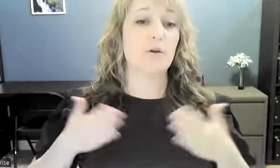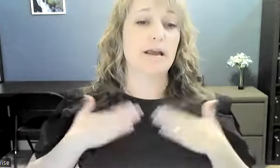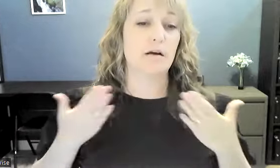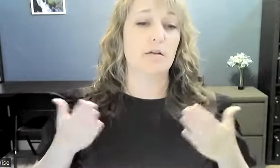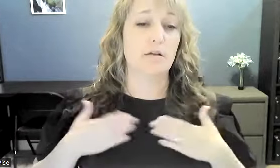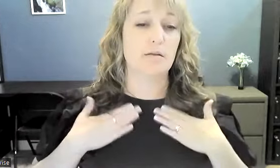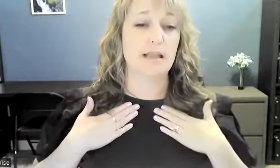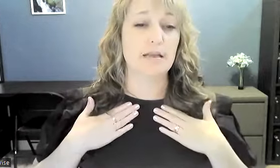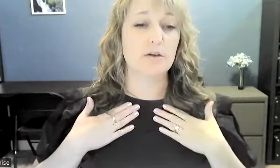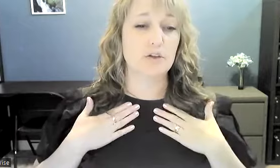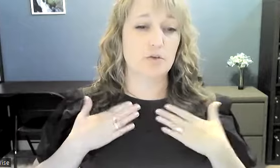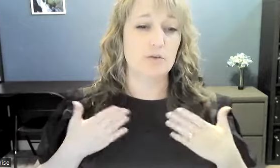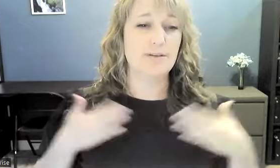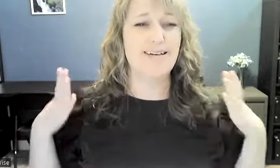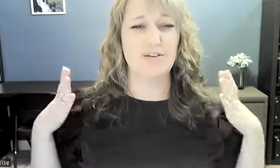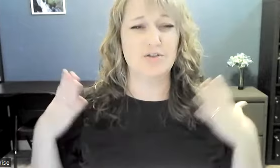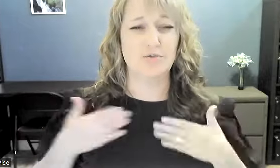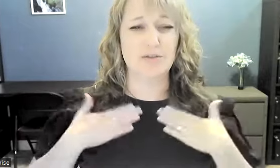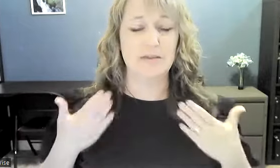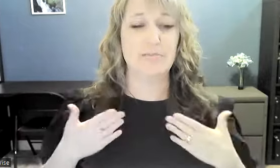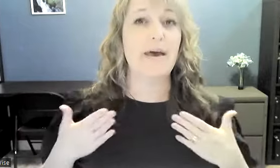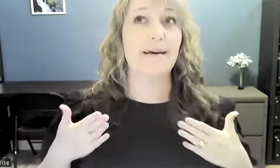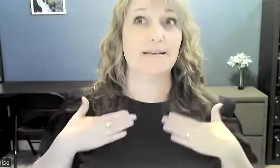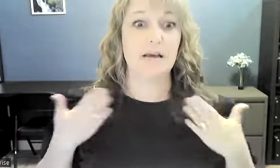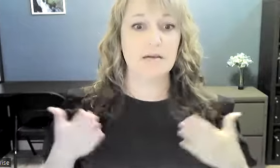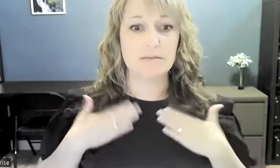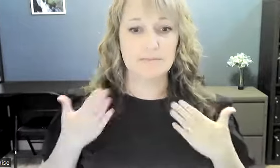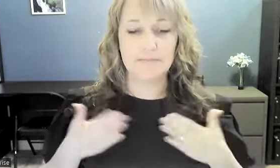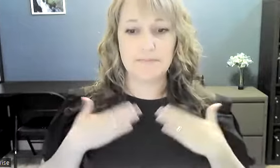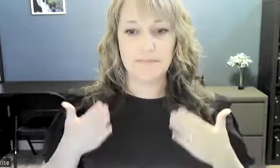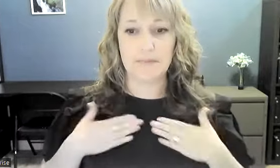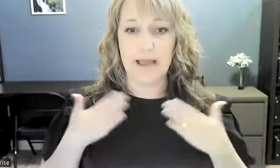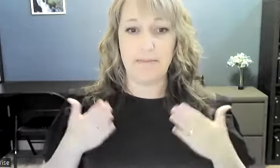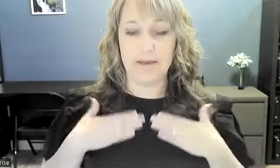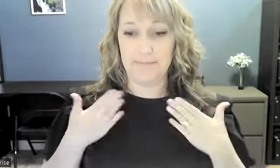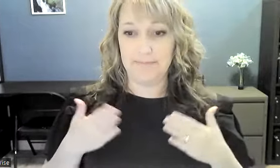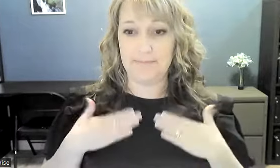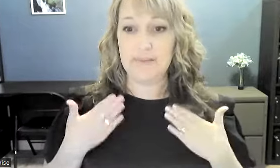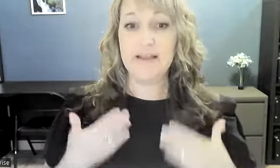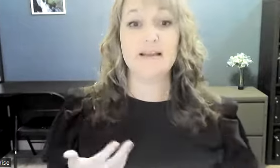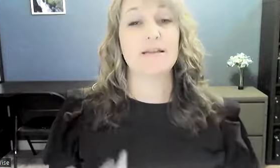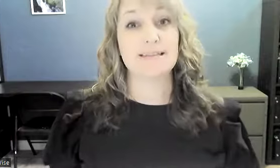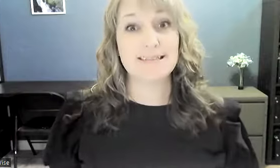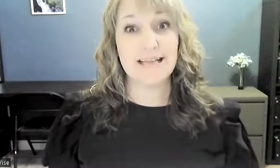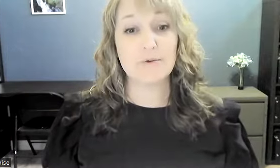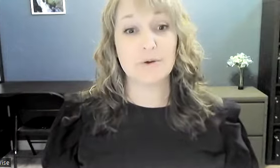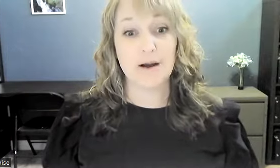like near your shoulder, not on your shoulders, but pecs, I guess. Happy. Now this is a sign that